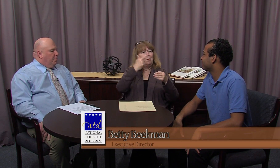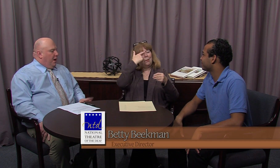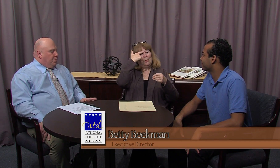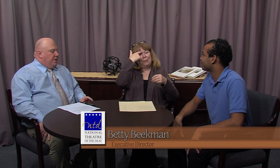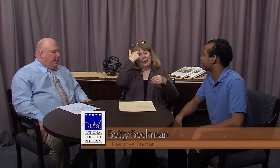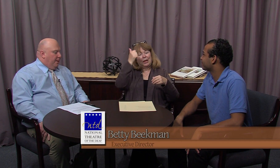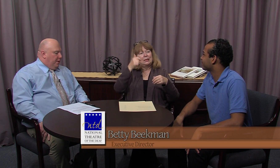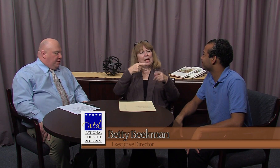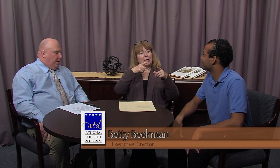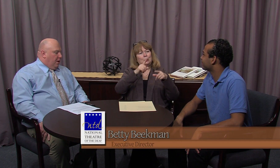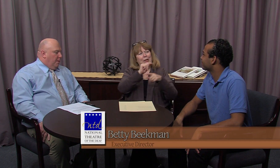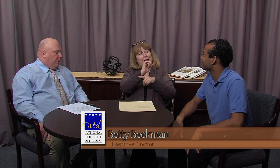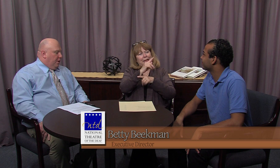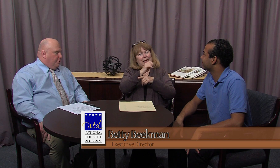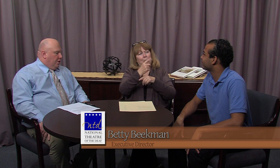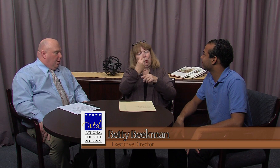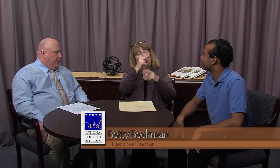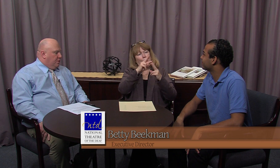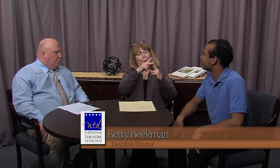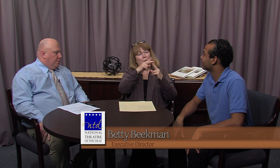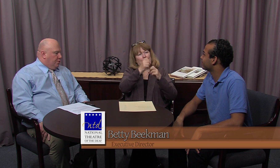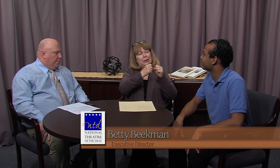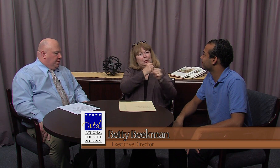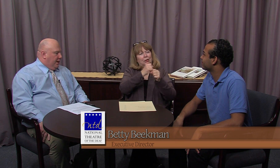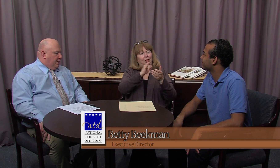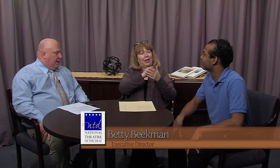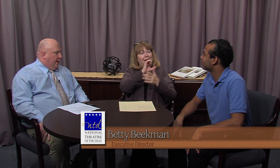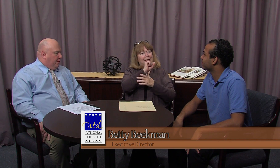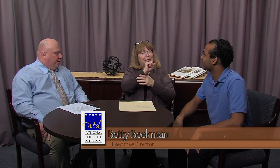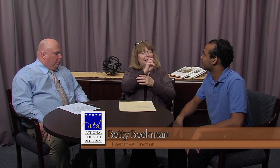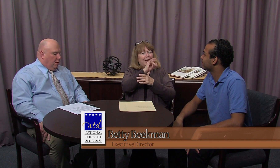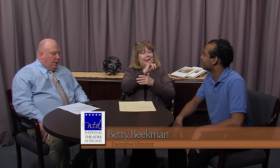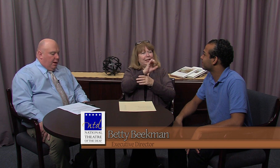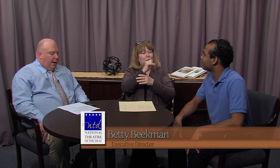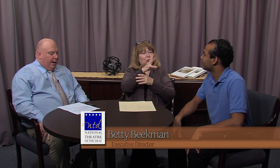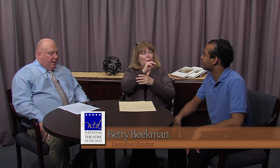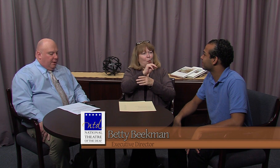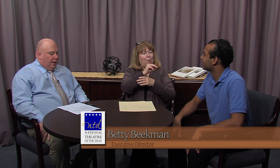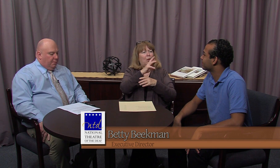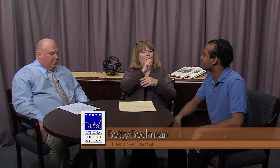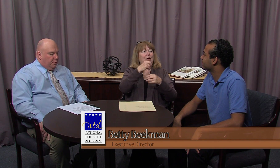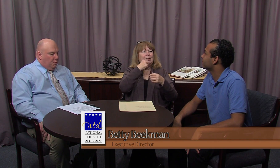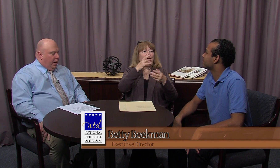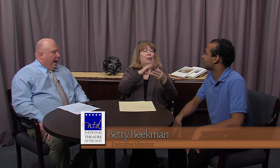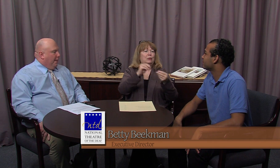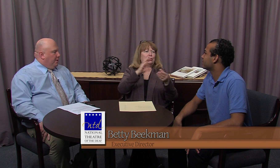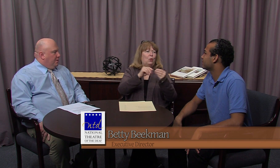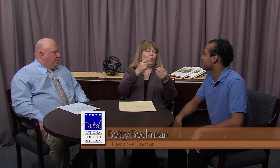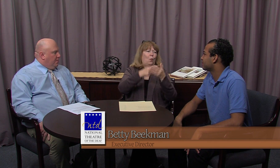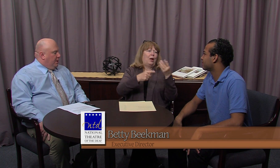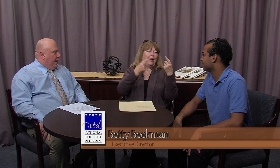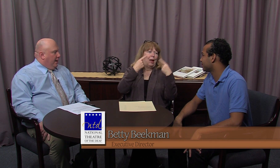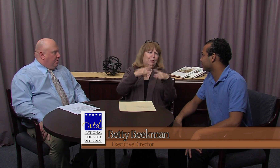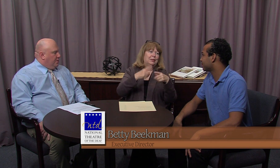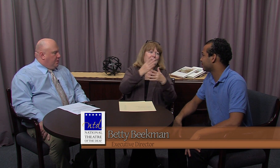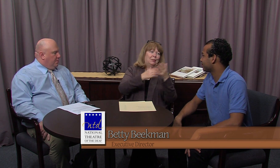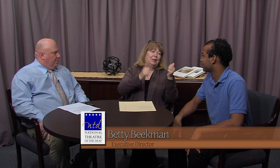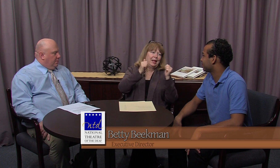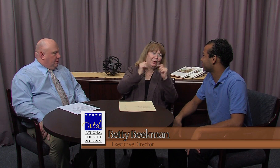as we tape, it's been a couple of years ago that Superstorm Sandy came through, and what happened to some of the actors a couple